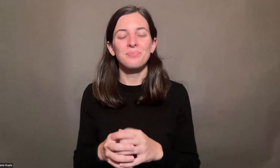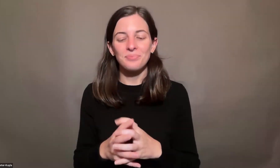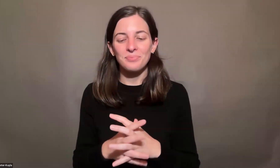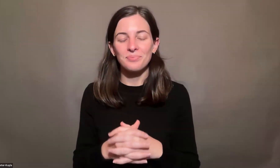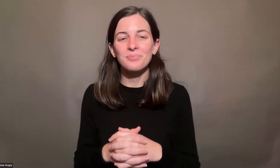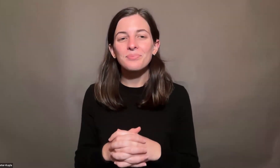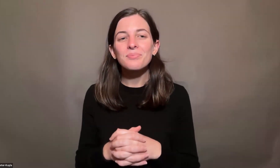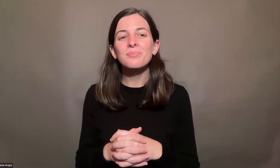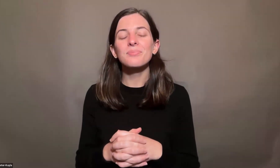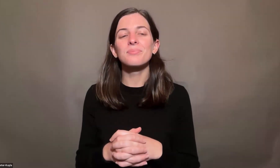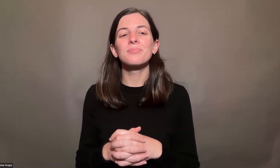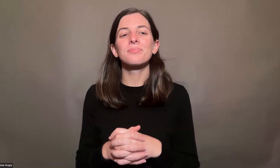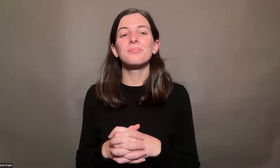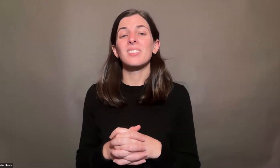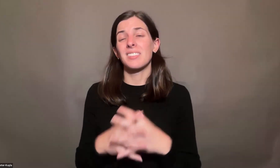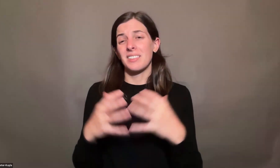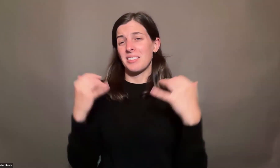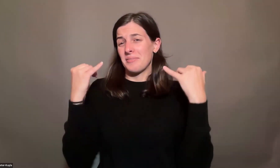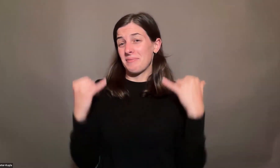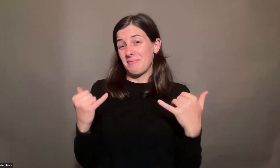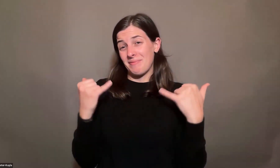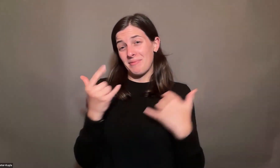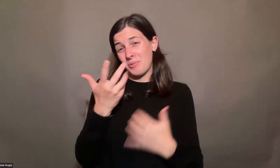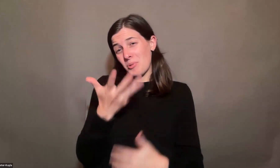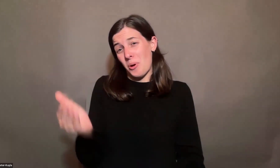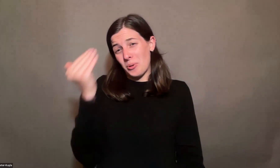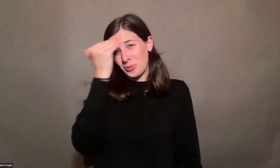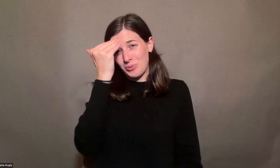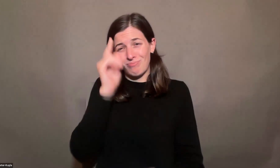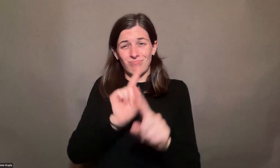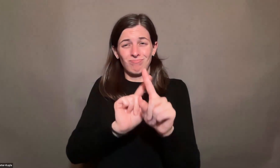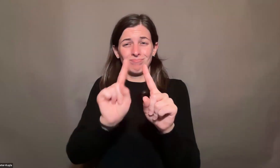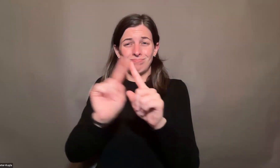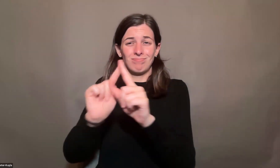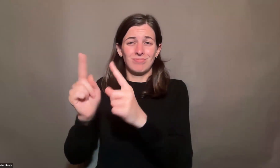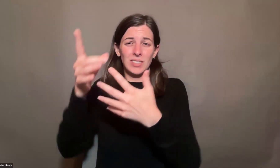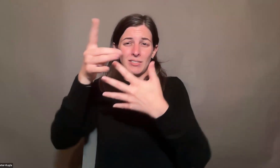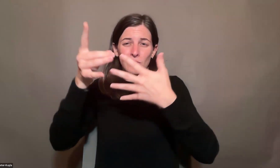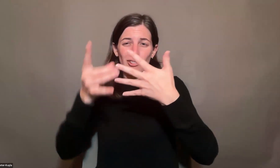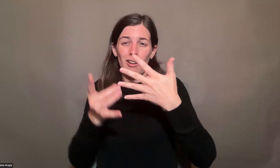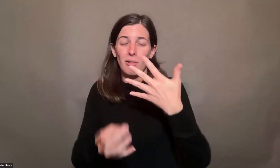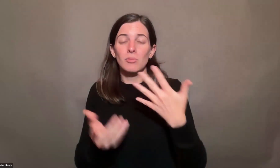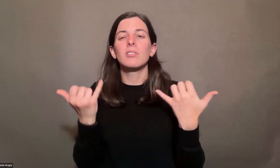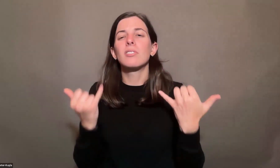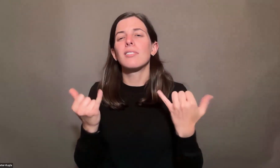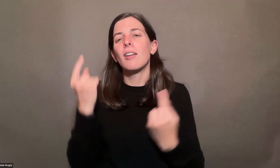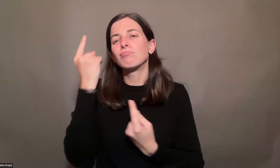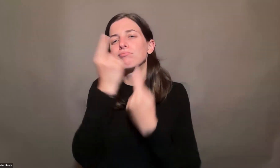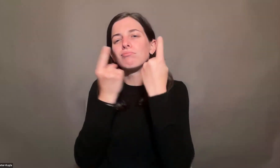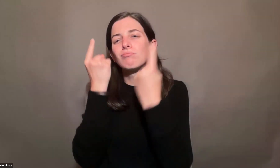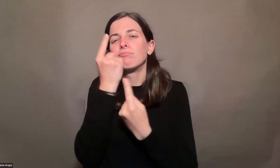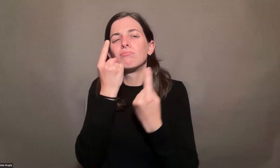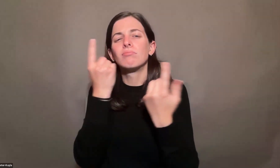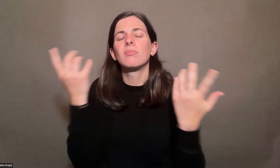So now we kind of know what format types there are and choices are out there. Let's consider wonderful Word documents